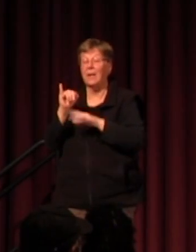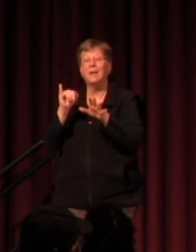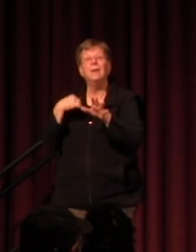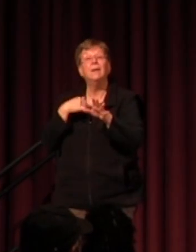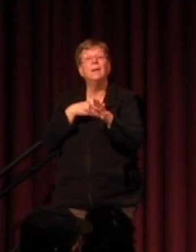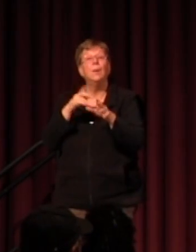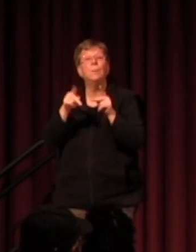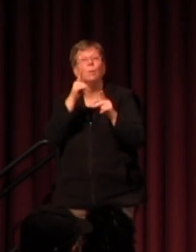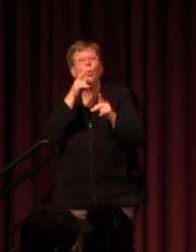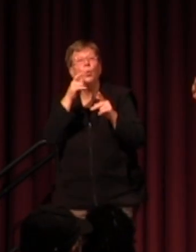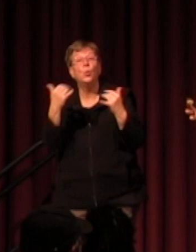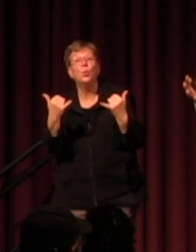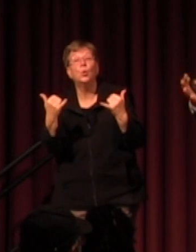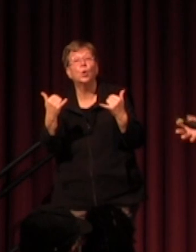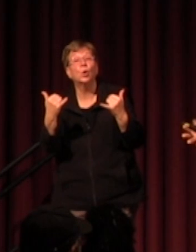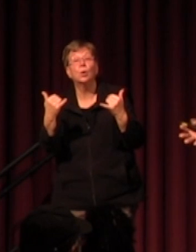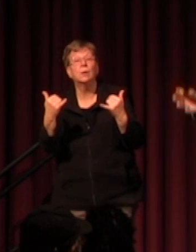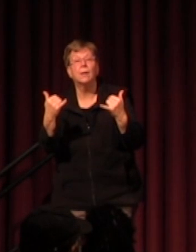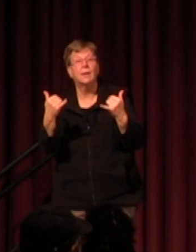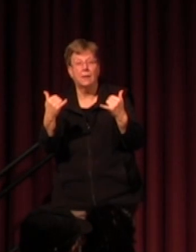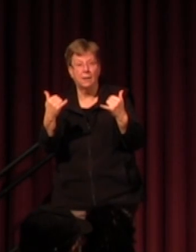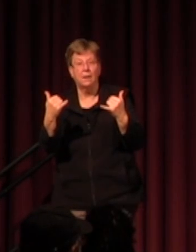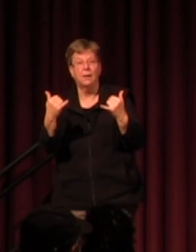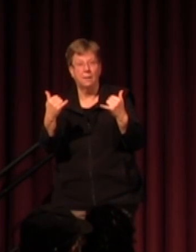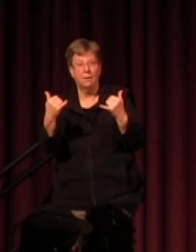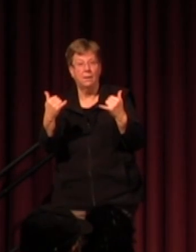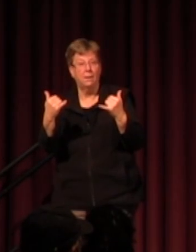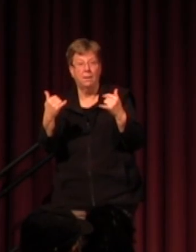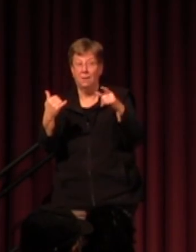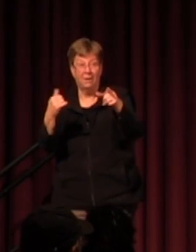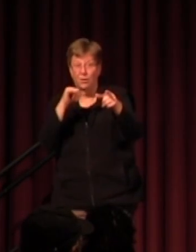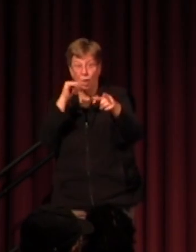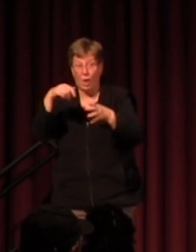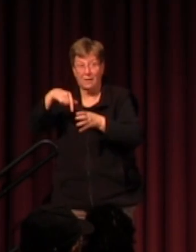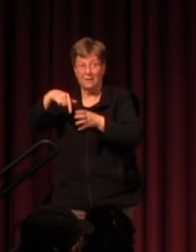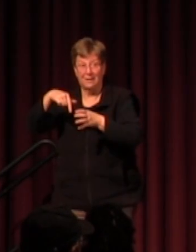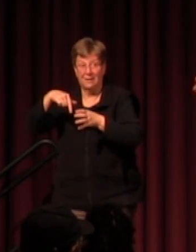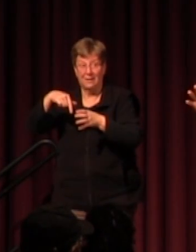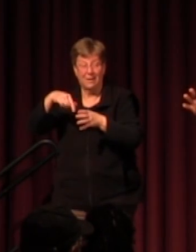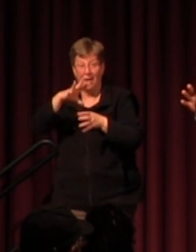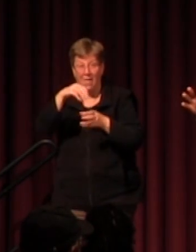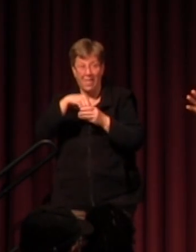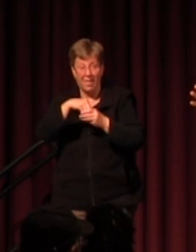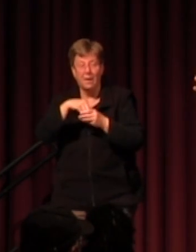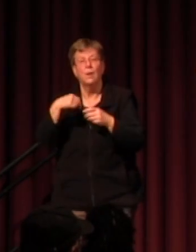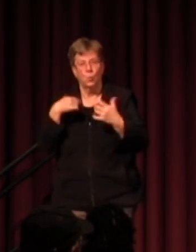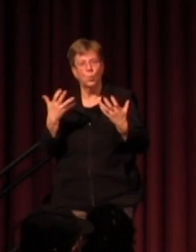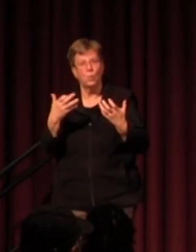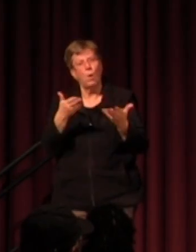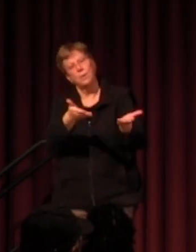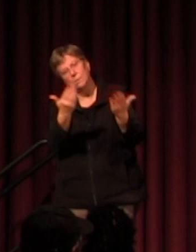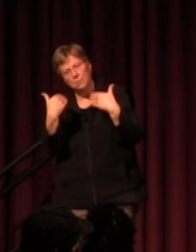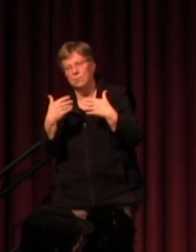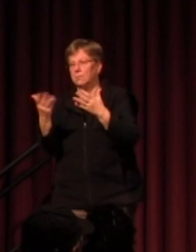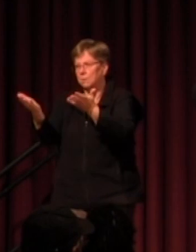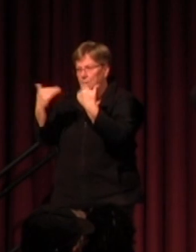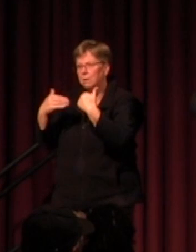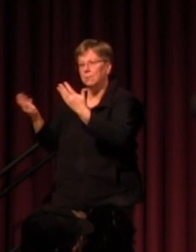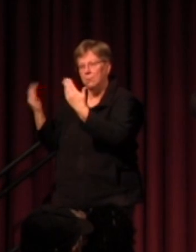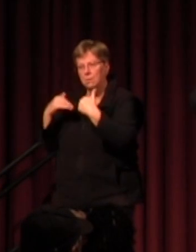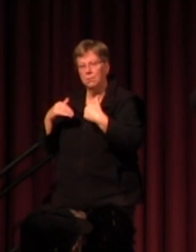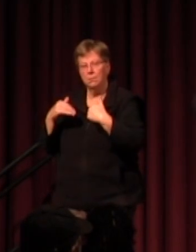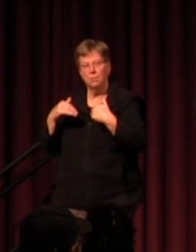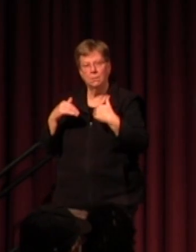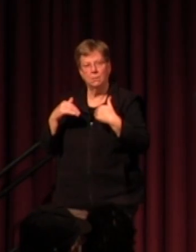in to have the ability to buy in. And when you buy a stock in the stock market, it gives you the ability to